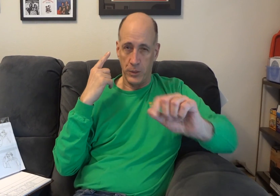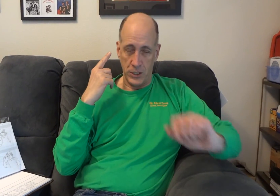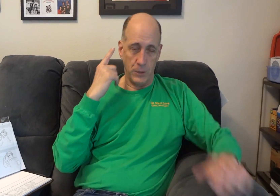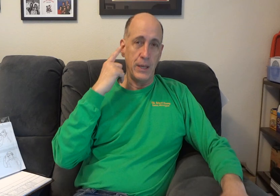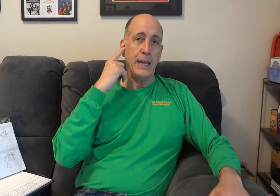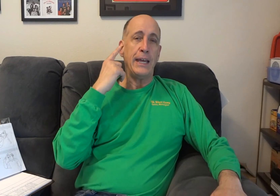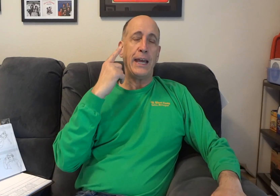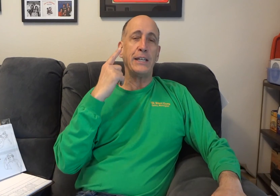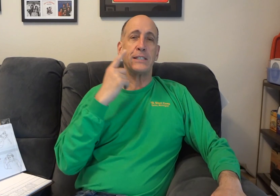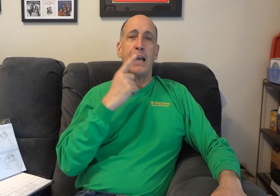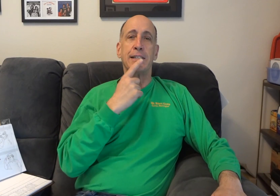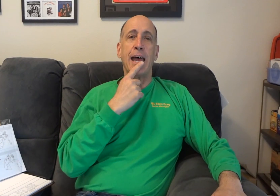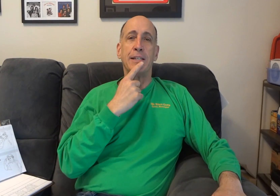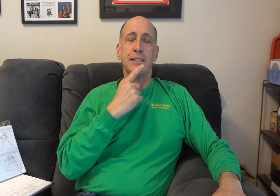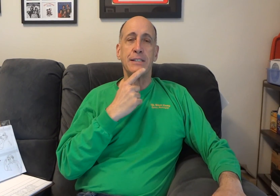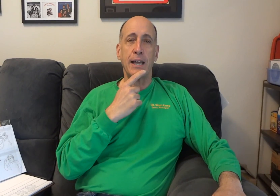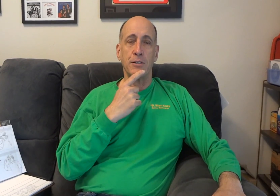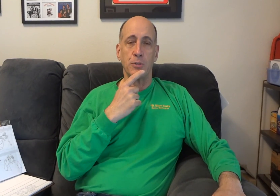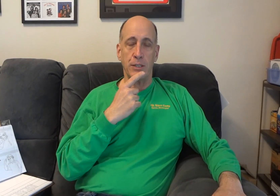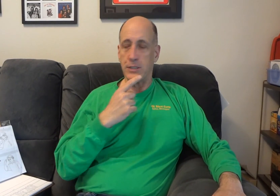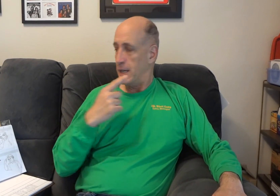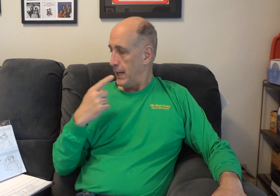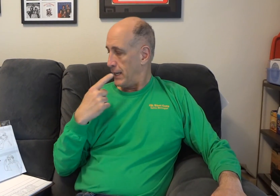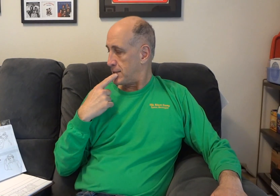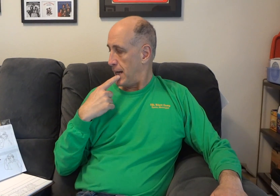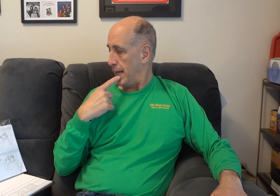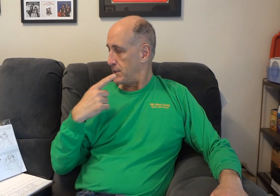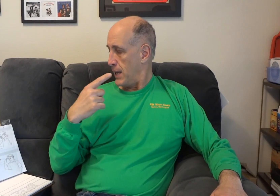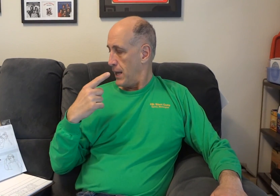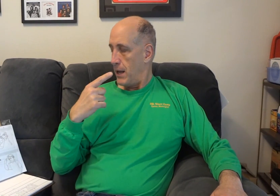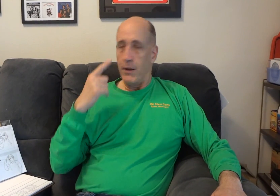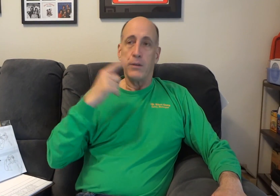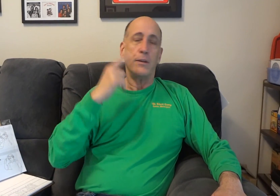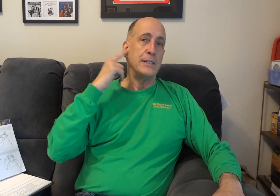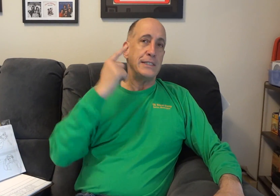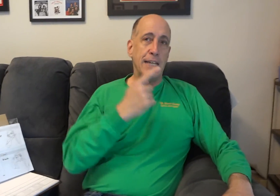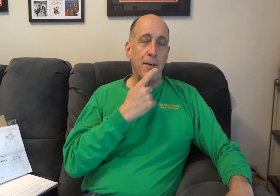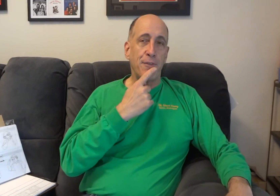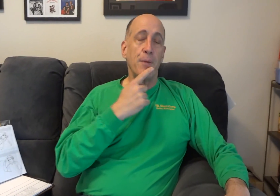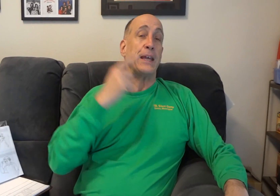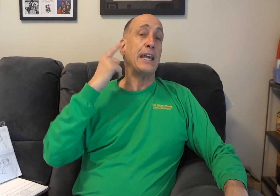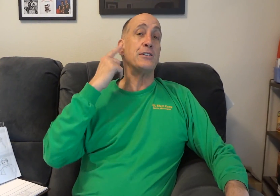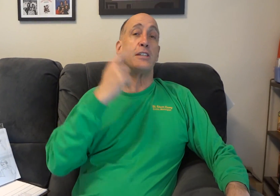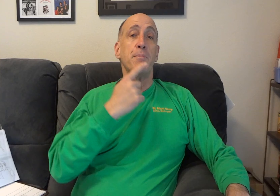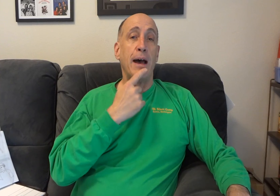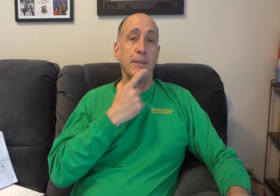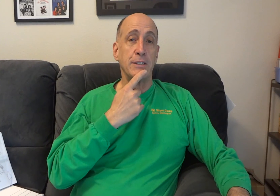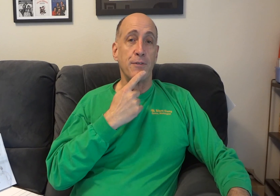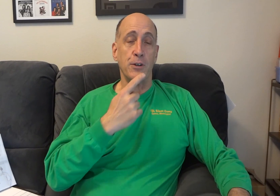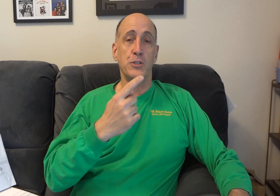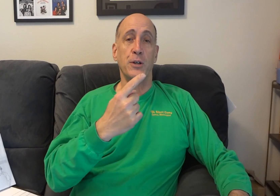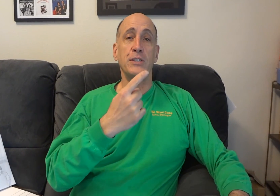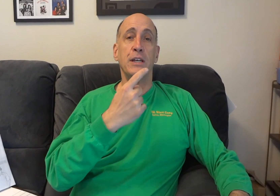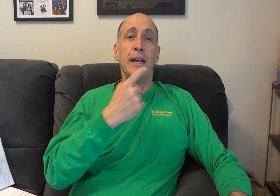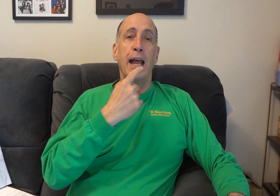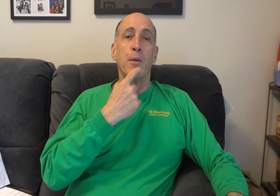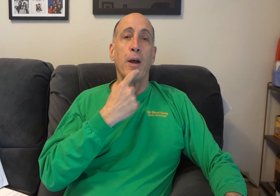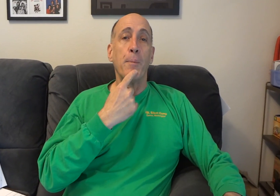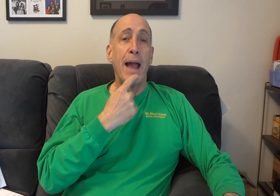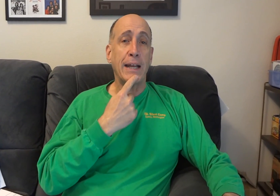too, he signs that as the second choice. He signs deaf from the ear to the mouth as the first choice, and the way our packet does